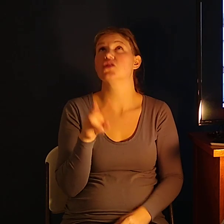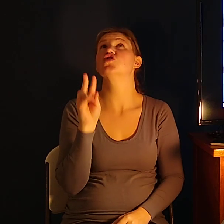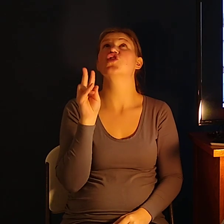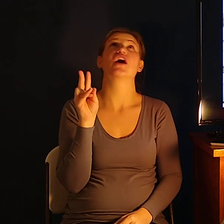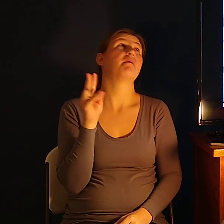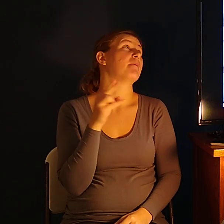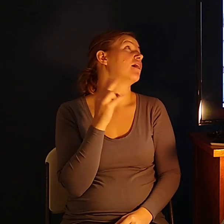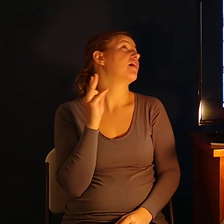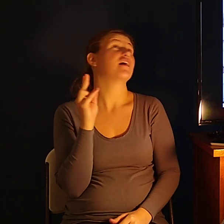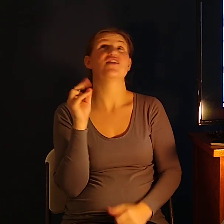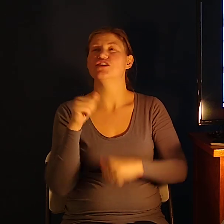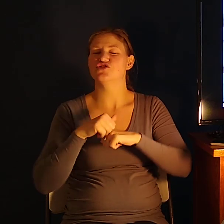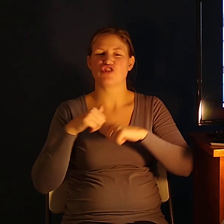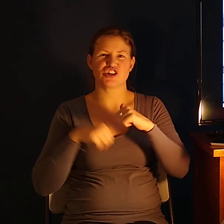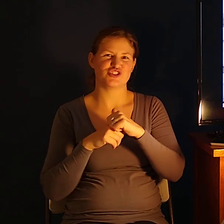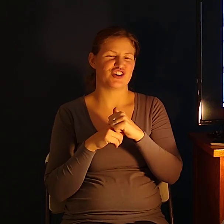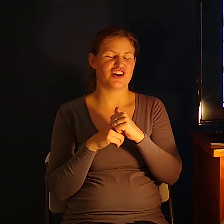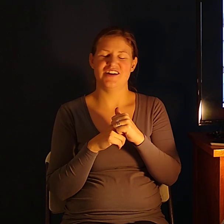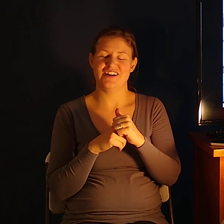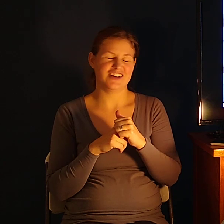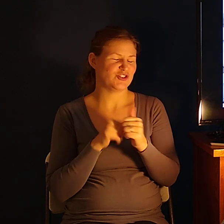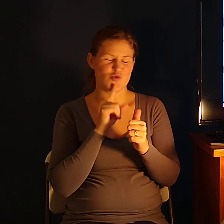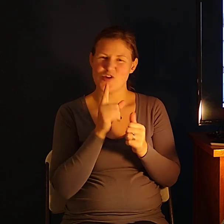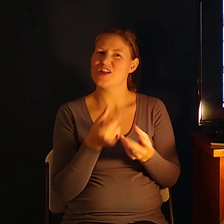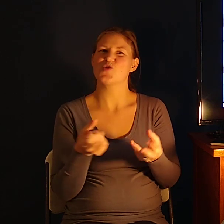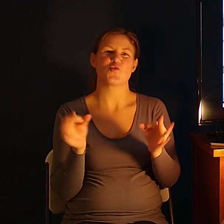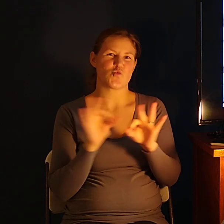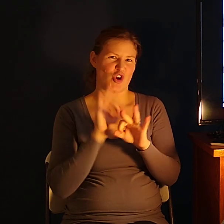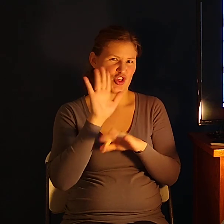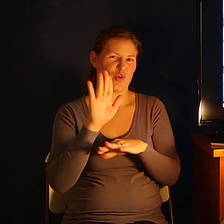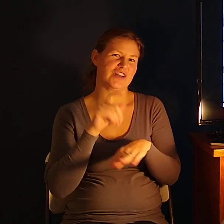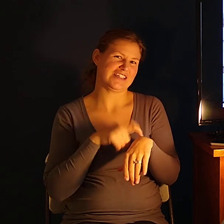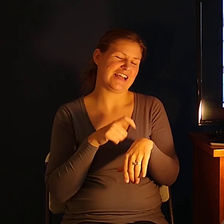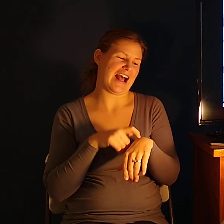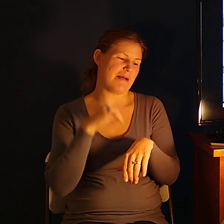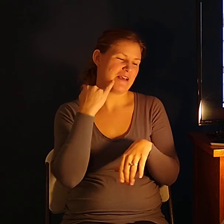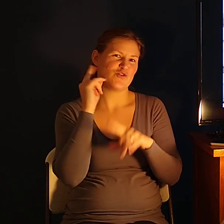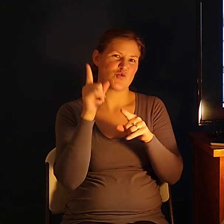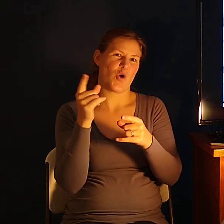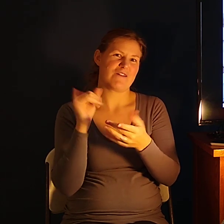structure. It's well worth your time if you go to New York.